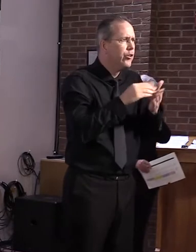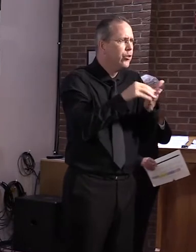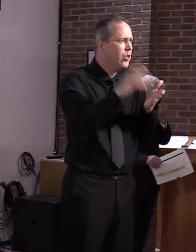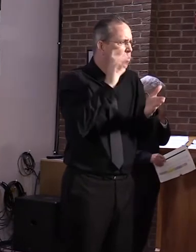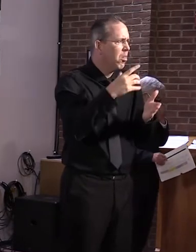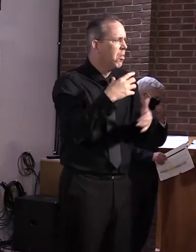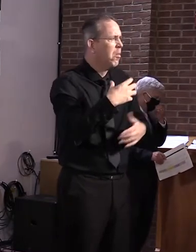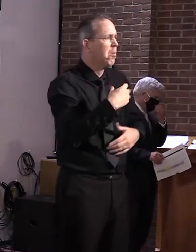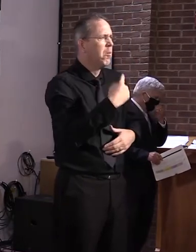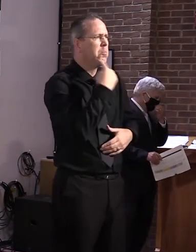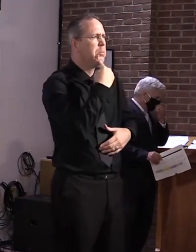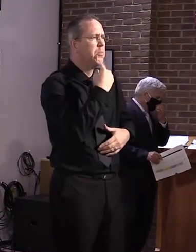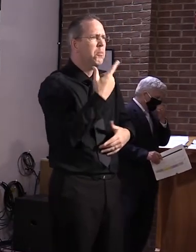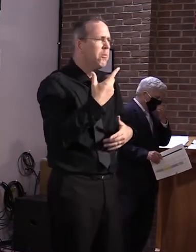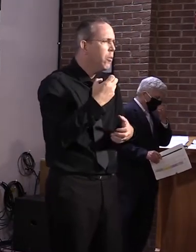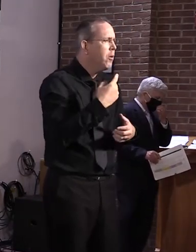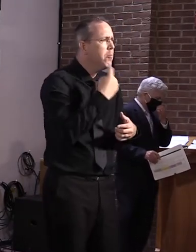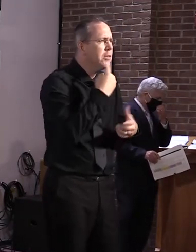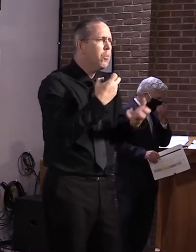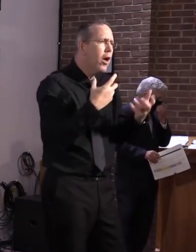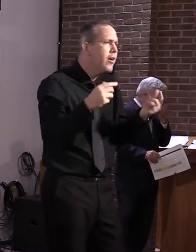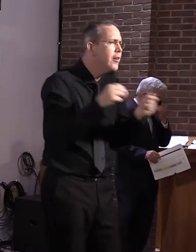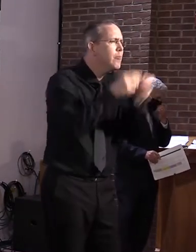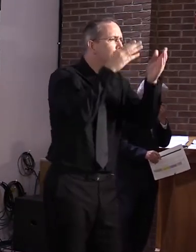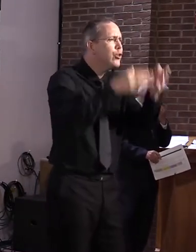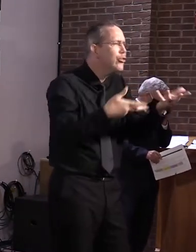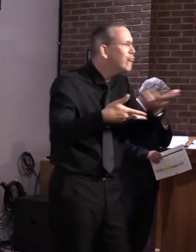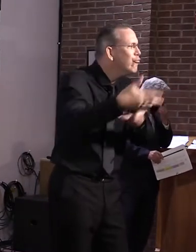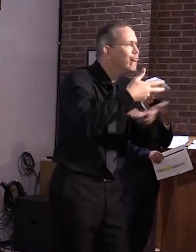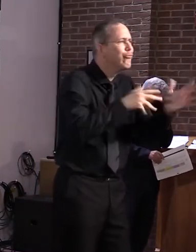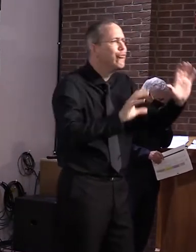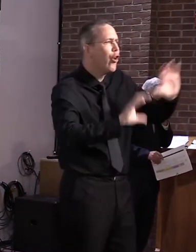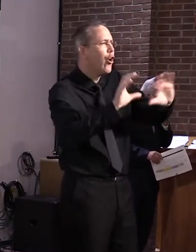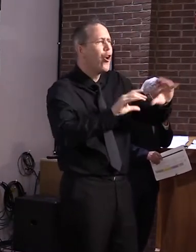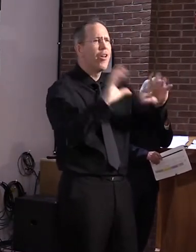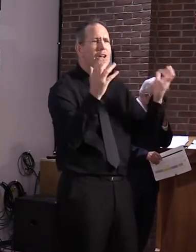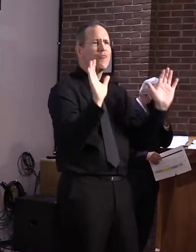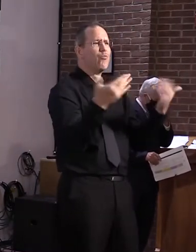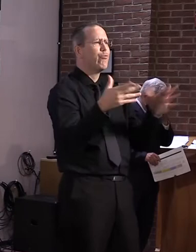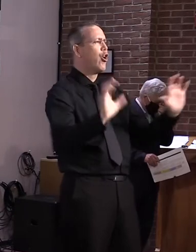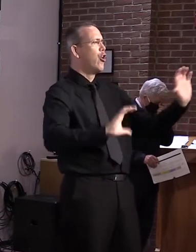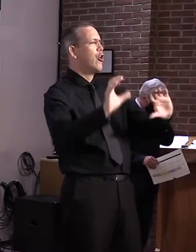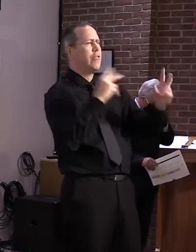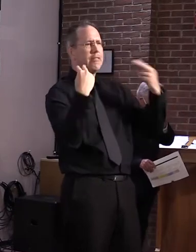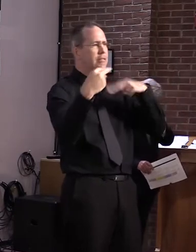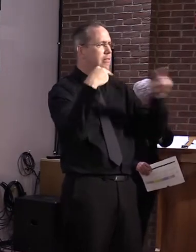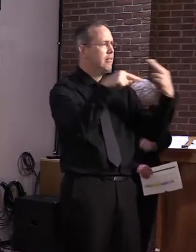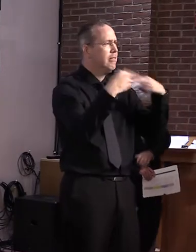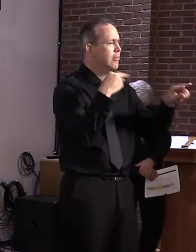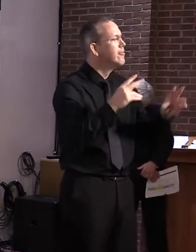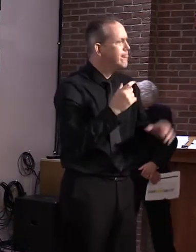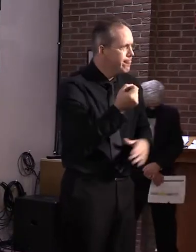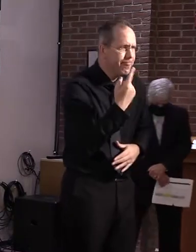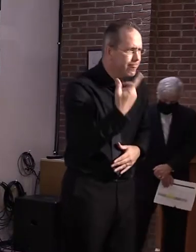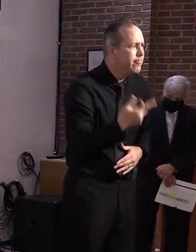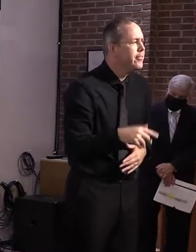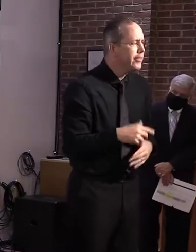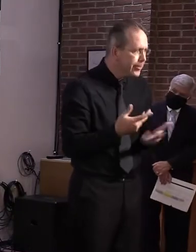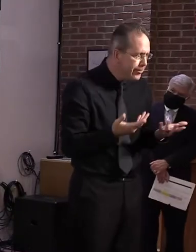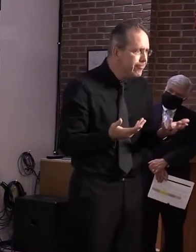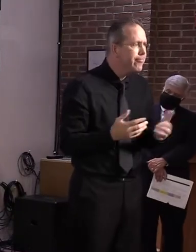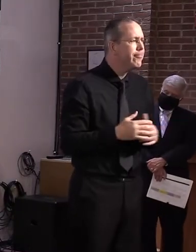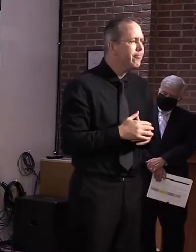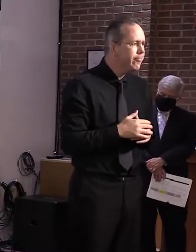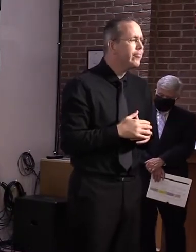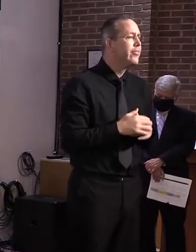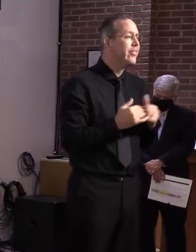We don't charge for that, and there's really no cost for that, so there's nothing to save. They're getting academic credit, which is how